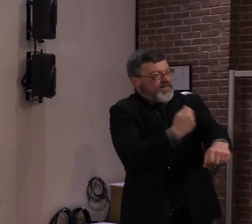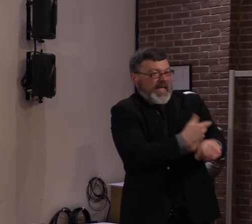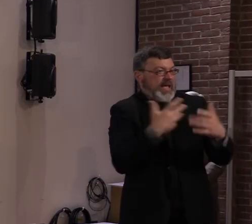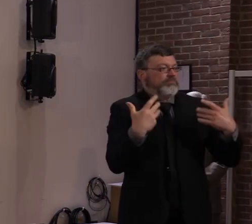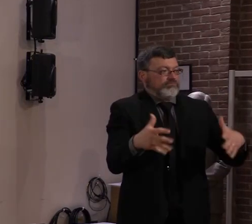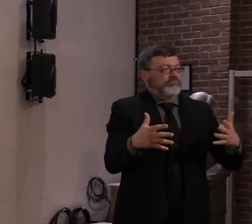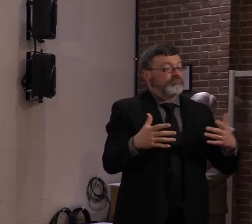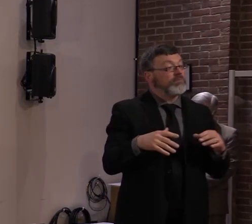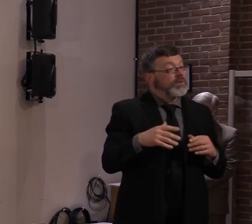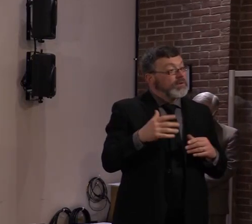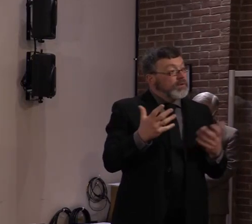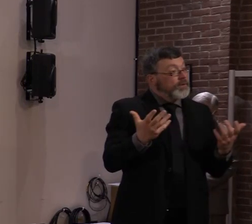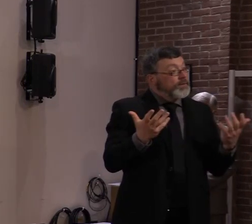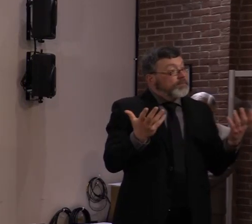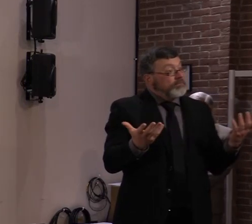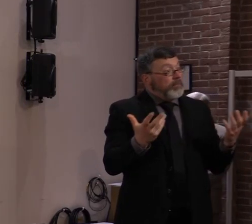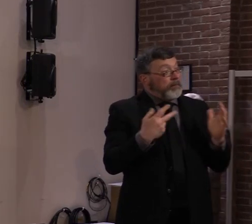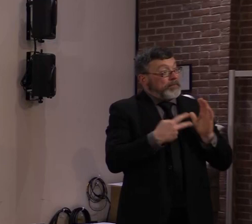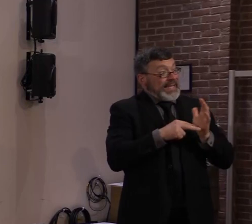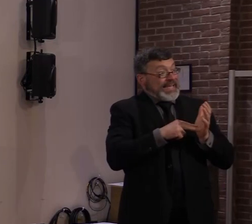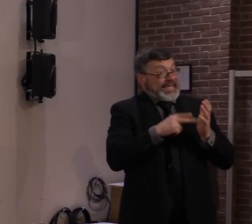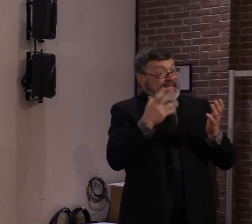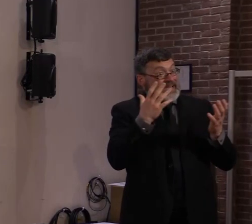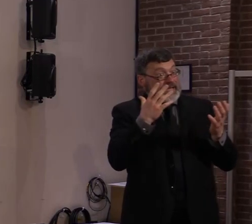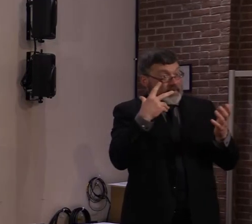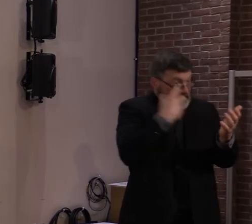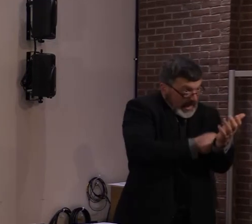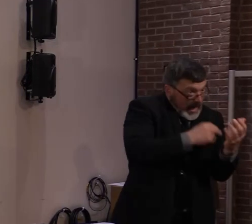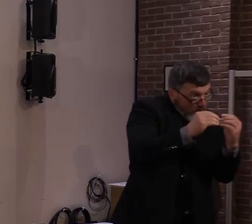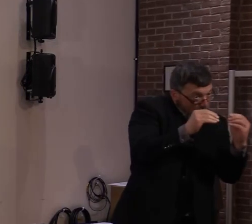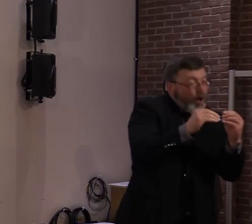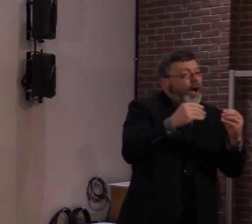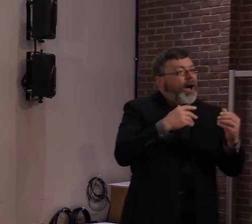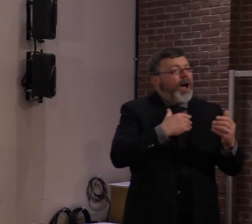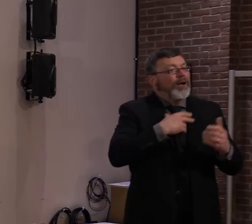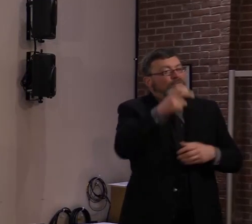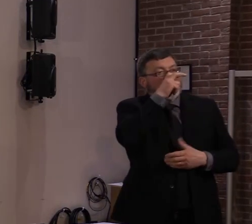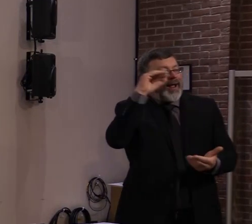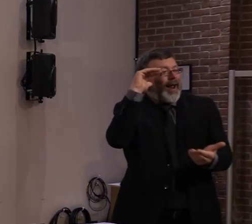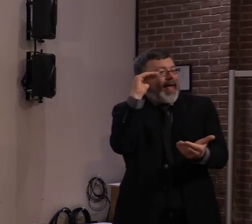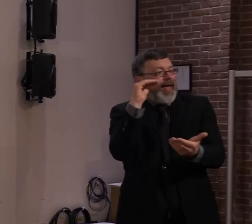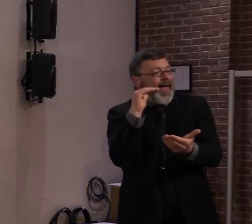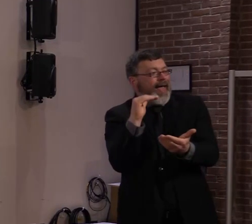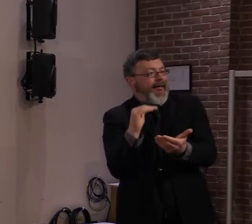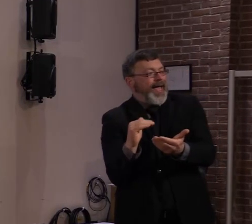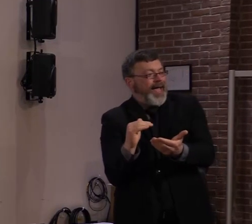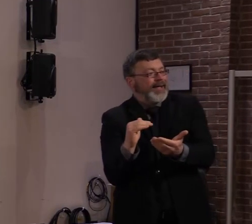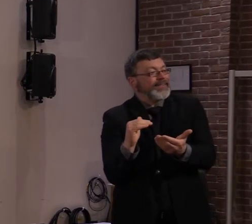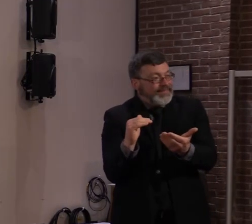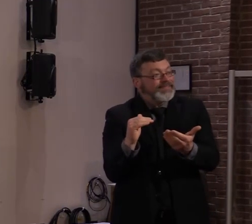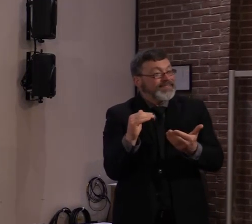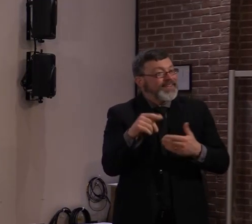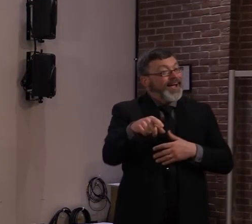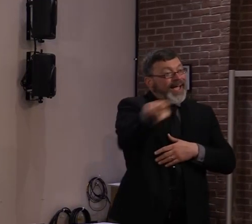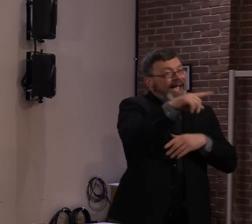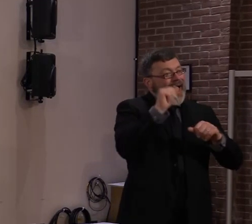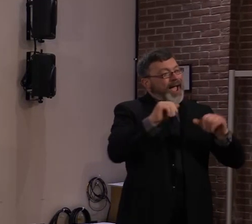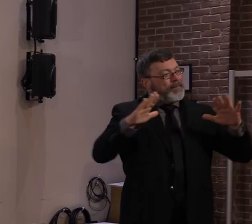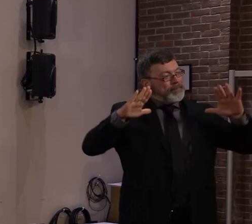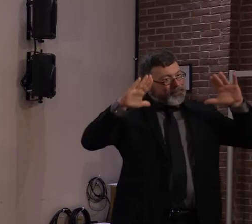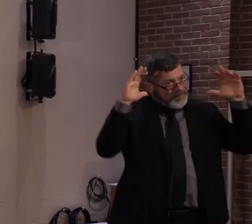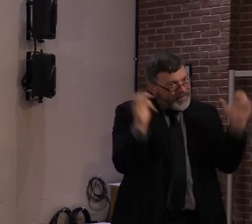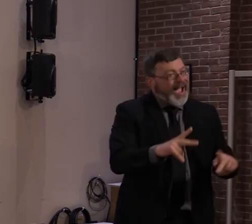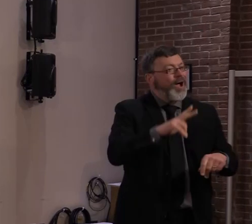opening the spigot a bit, as the governor says, so Vermonters can begin to get back to their lives carefully and safely, as you've just